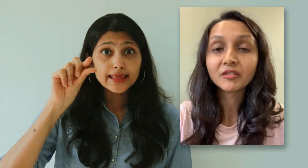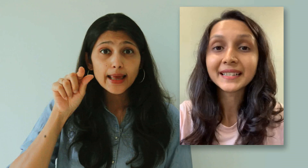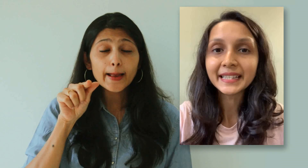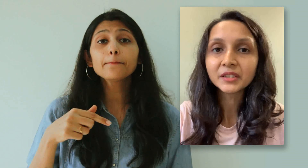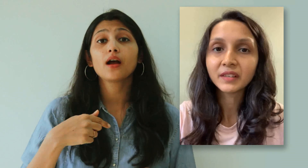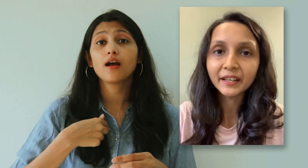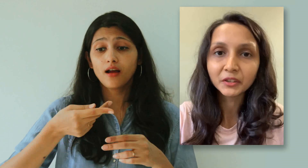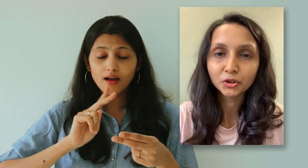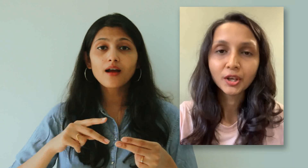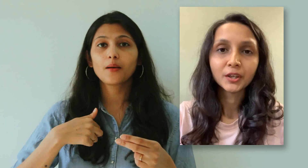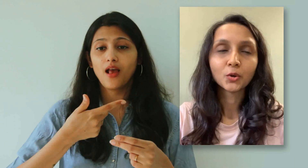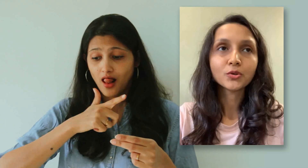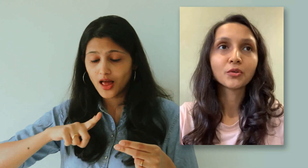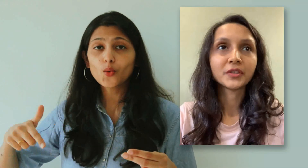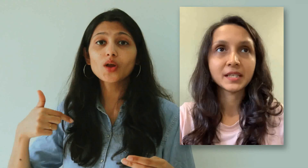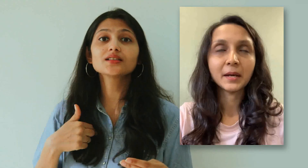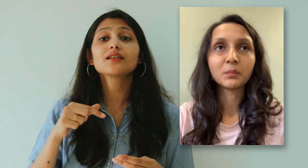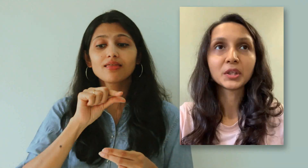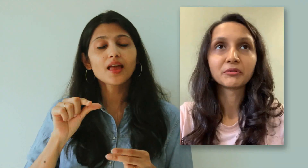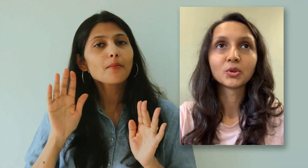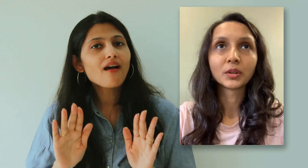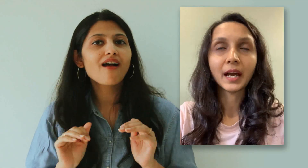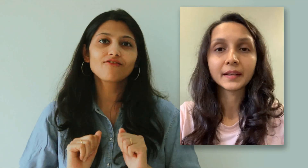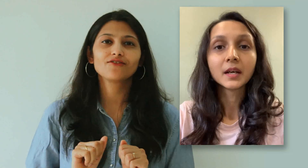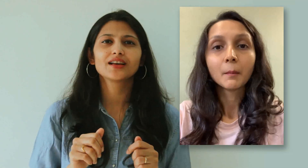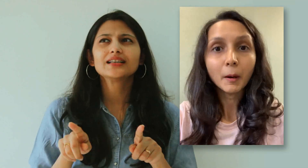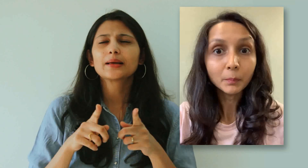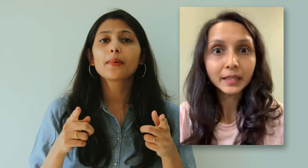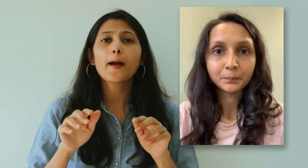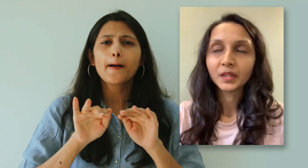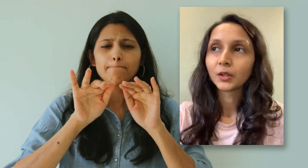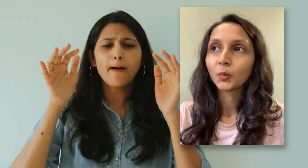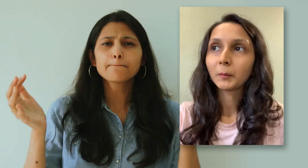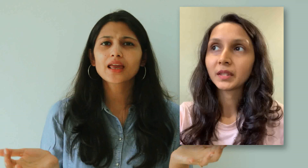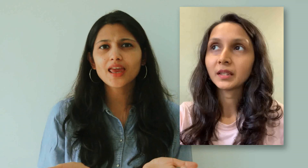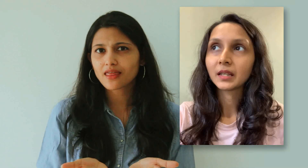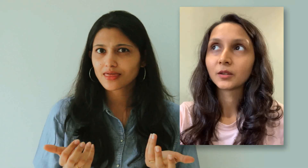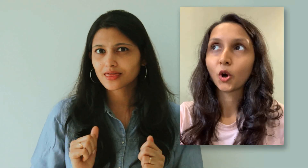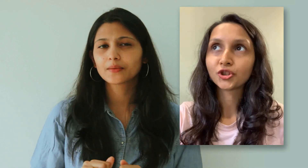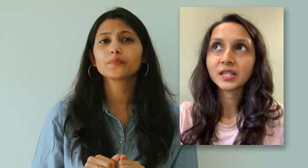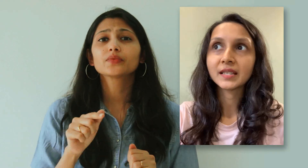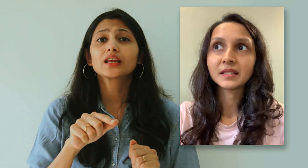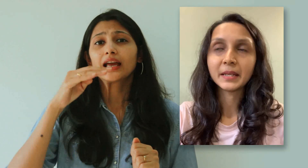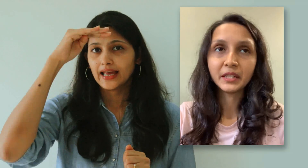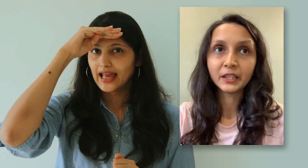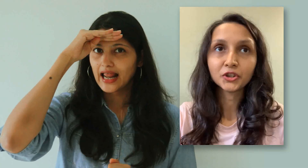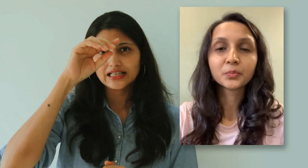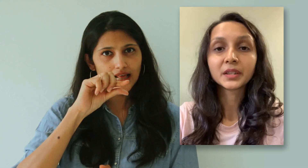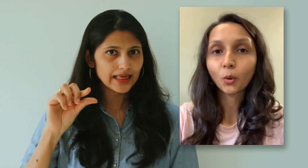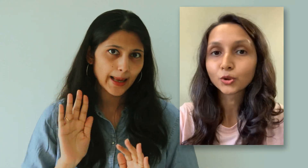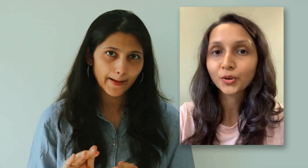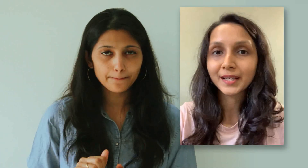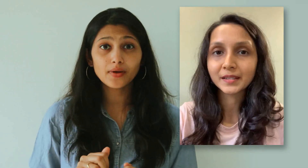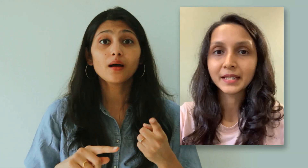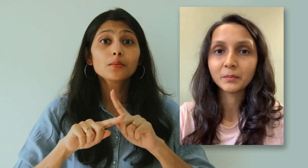in our native language. So for example, if you look at pumpkin, pumpkin not just has a name in English, but